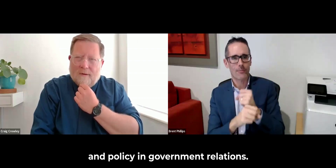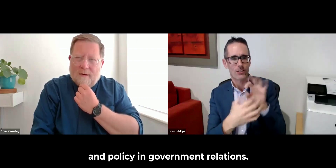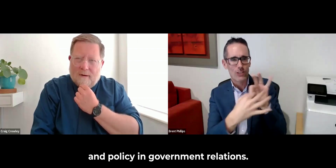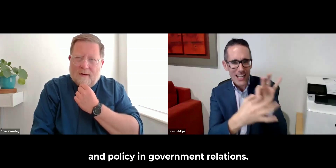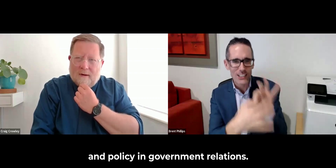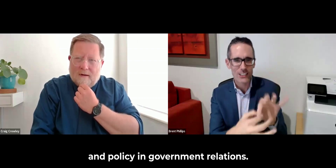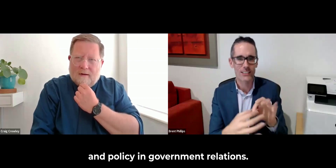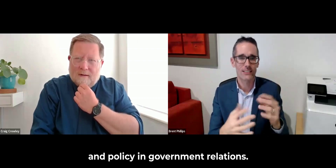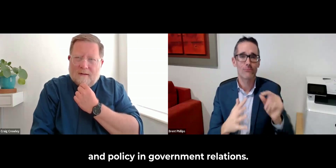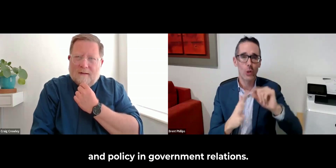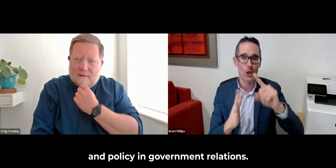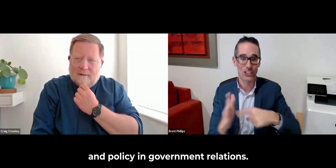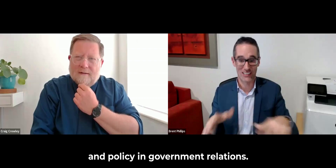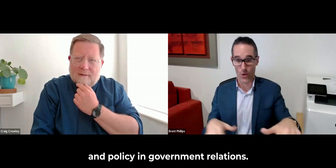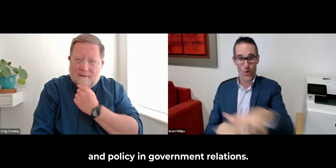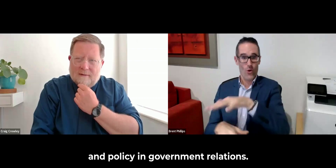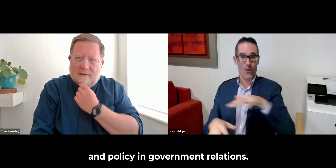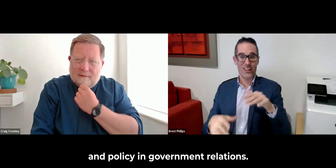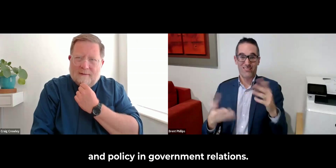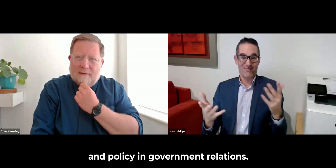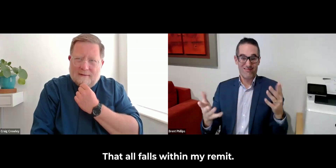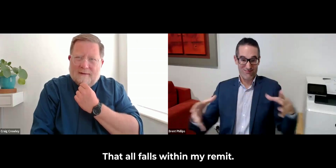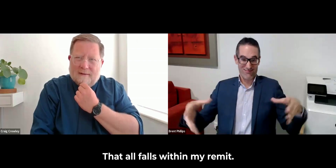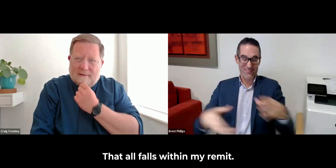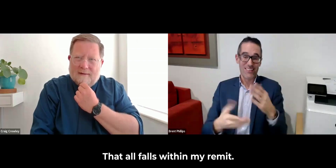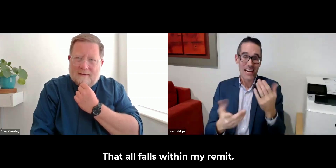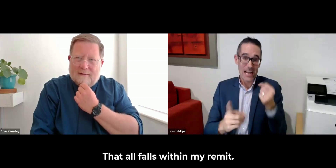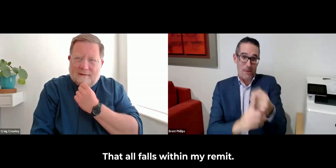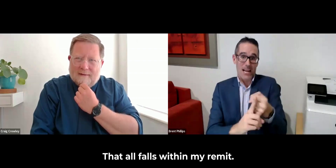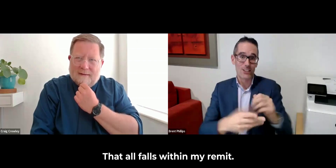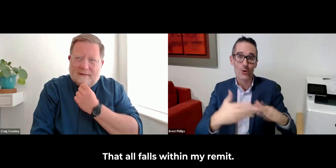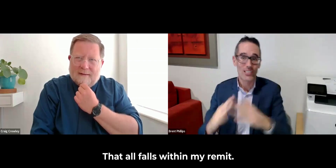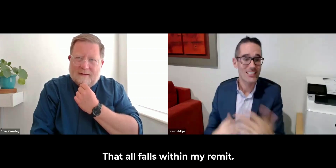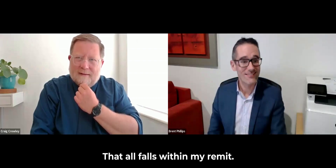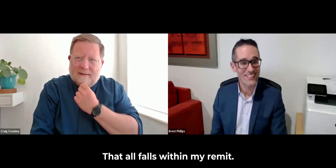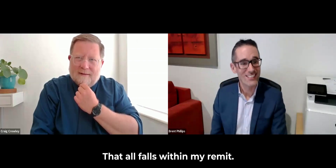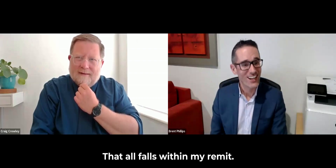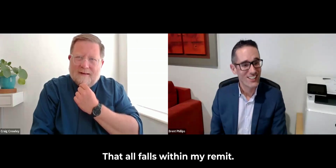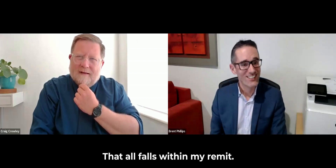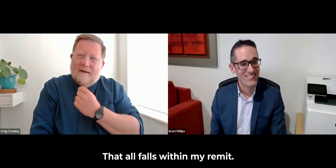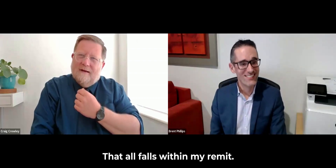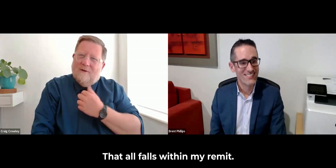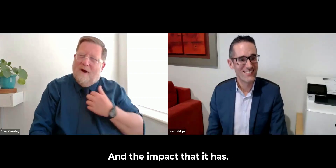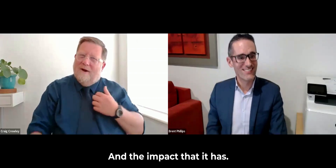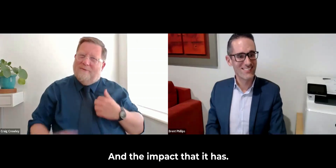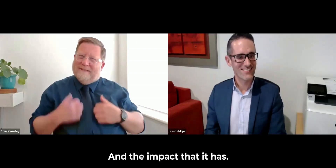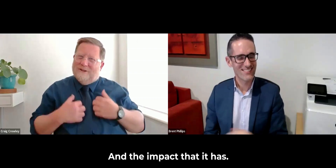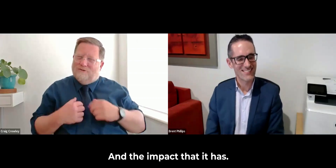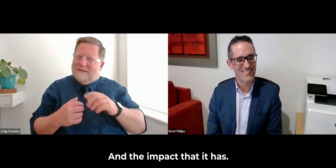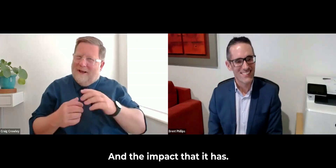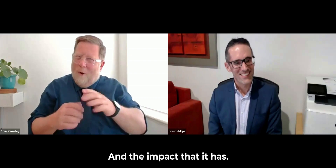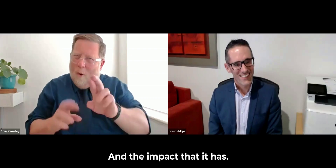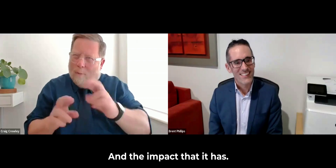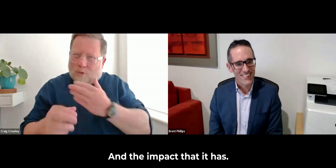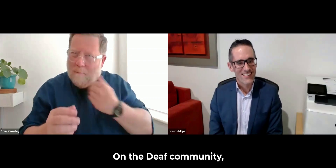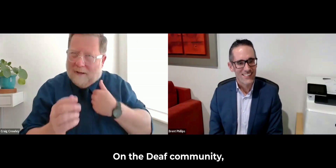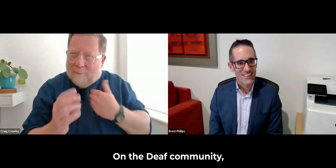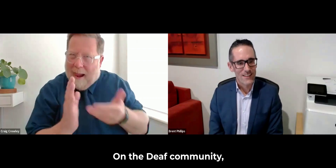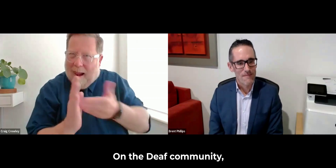and policy and government relations. That all falls within my remit and the impact that it has on the deaf